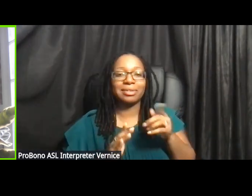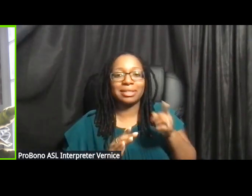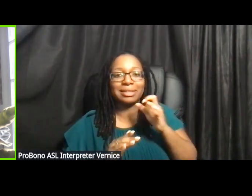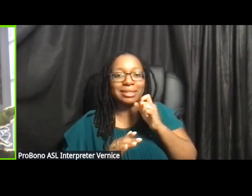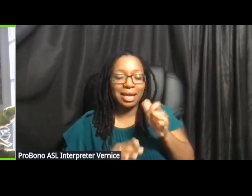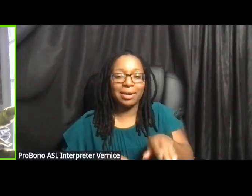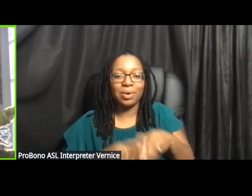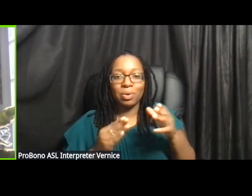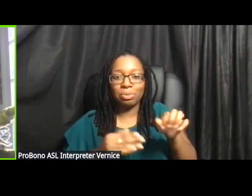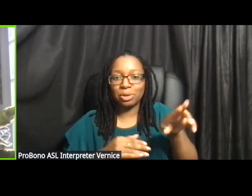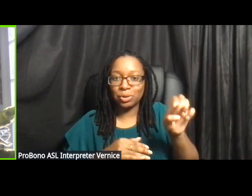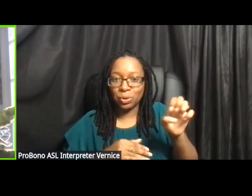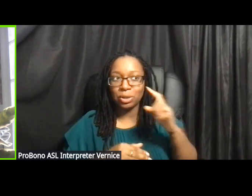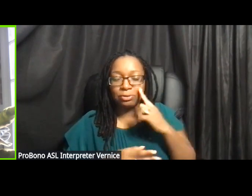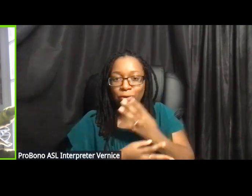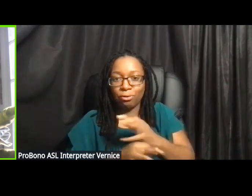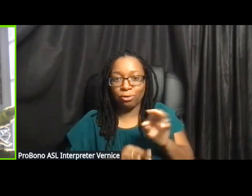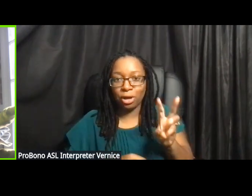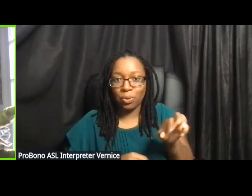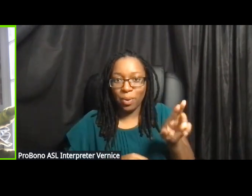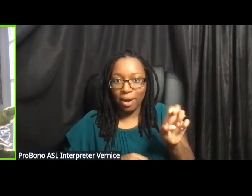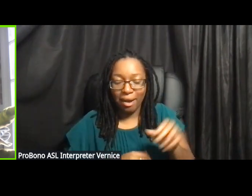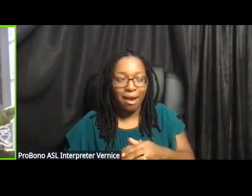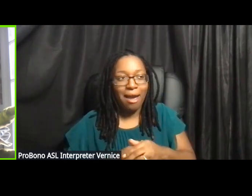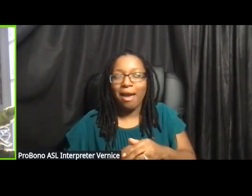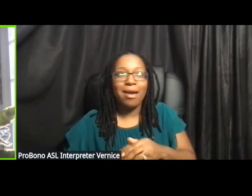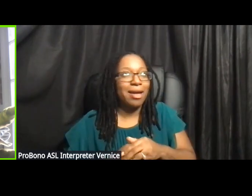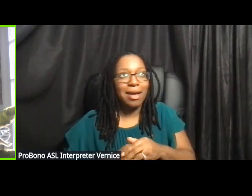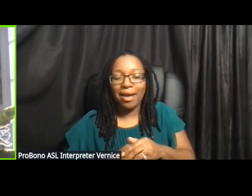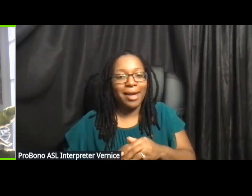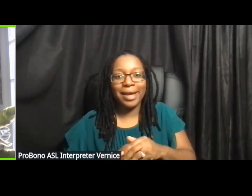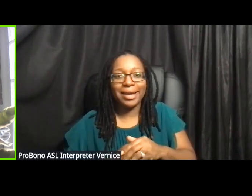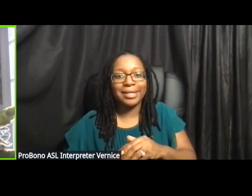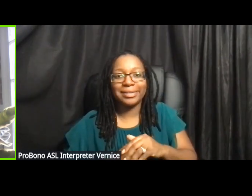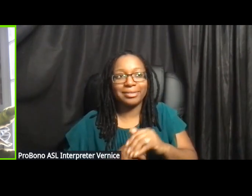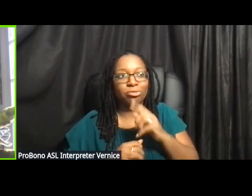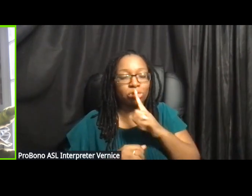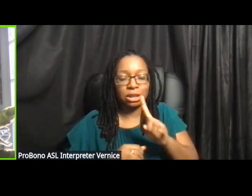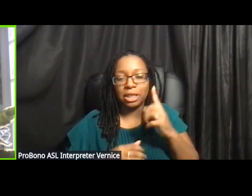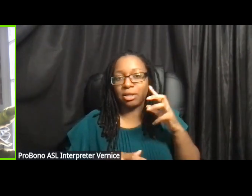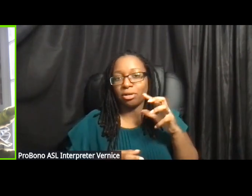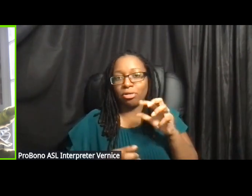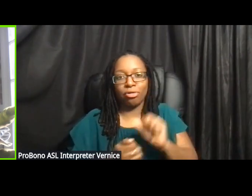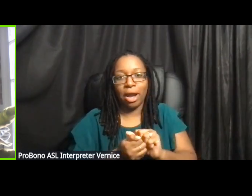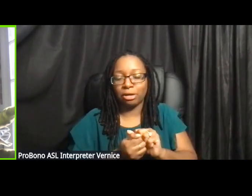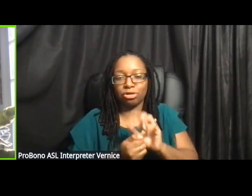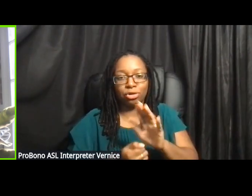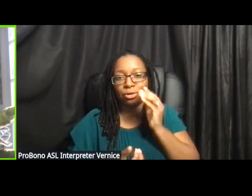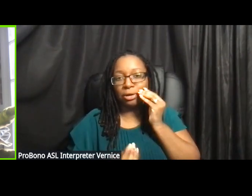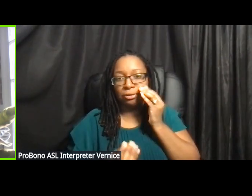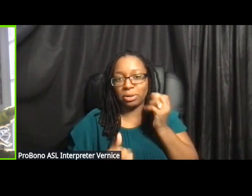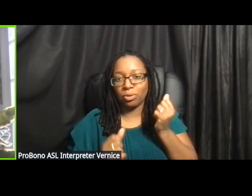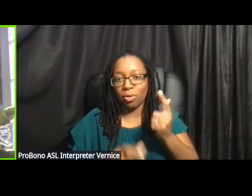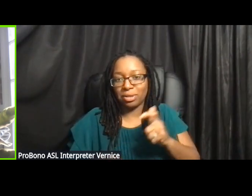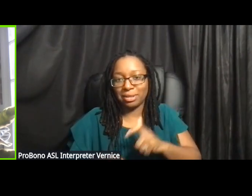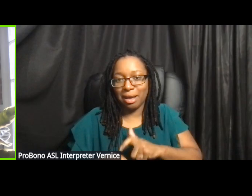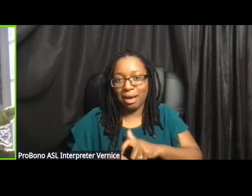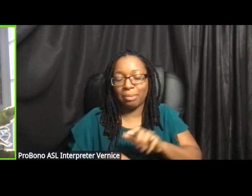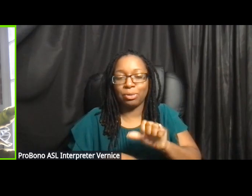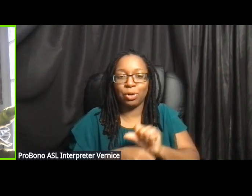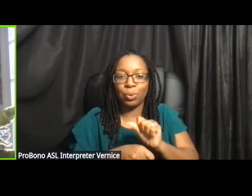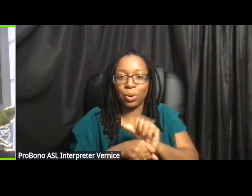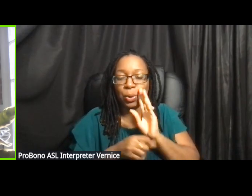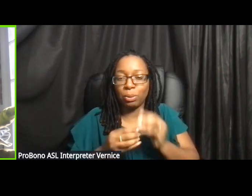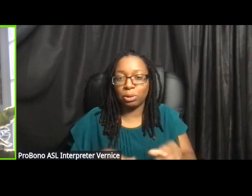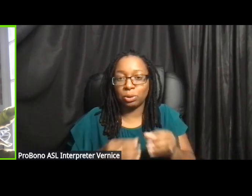to pay for it, and it crashes all the time, and it loses your work constantly. On the other hand,